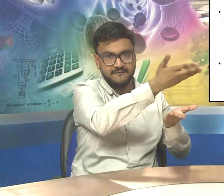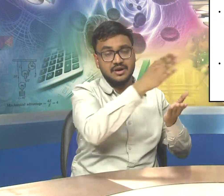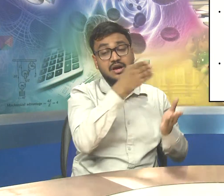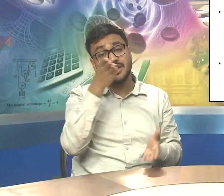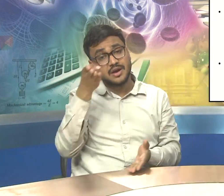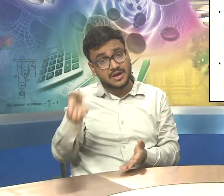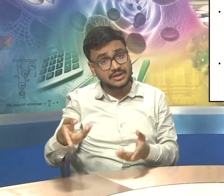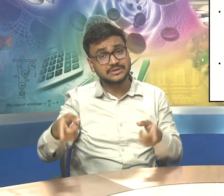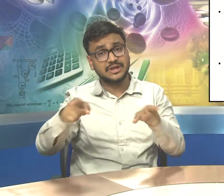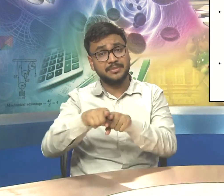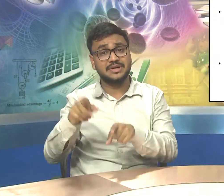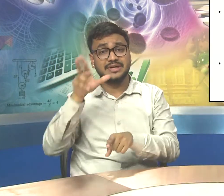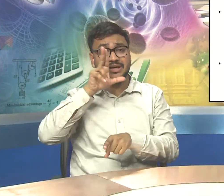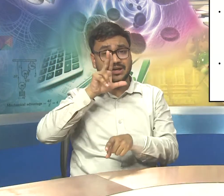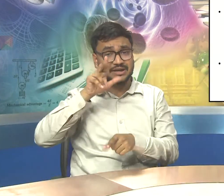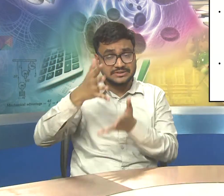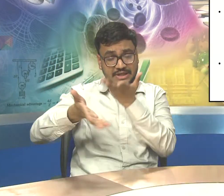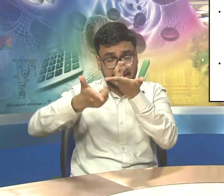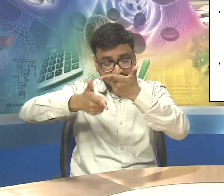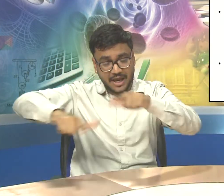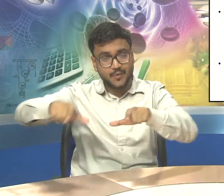alive and active language.